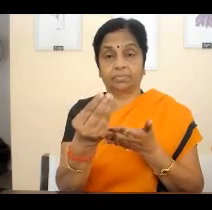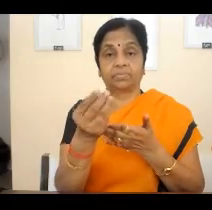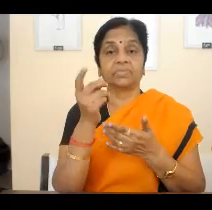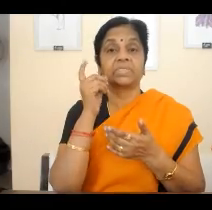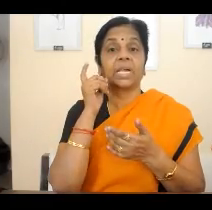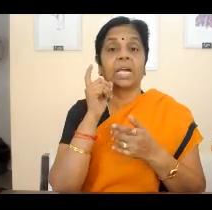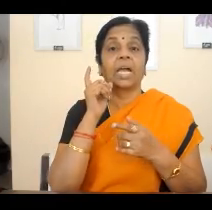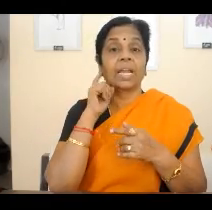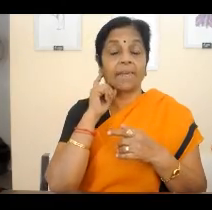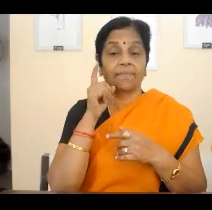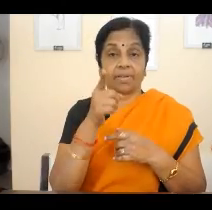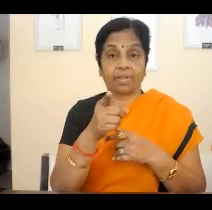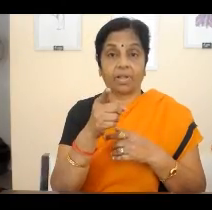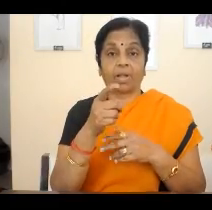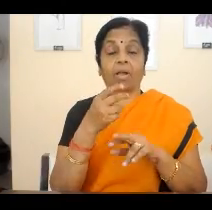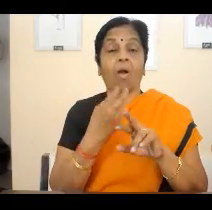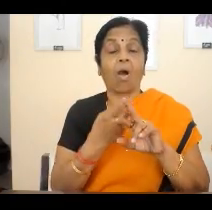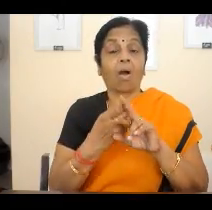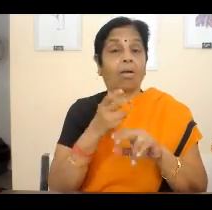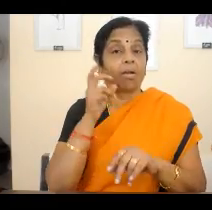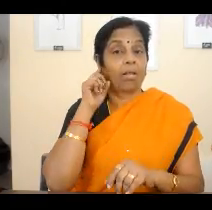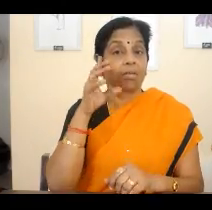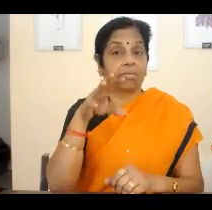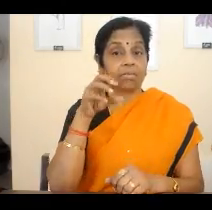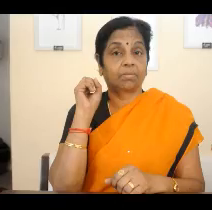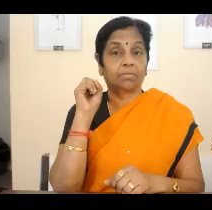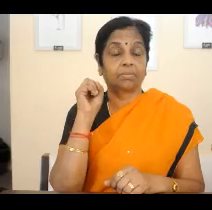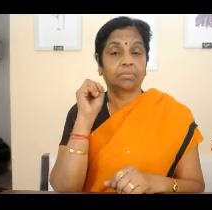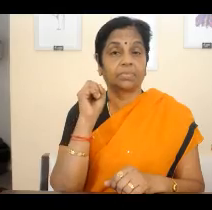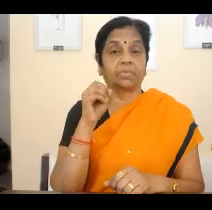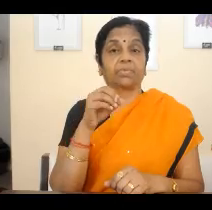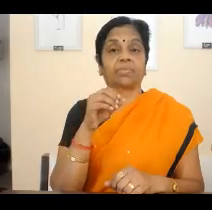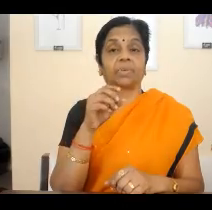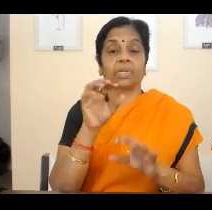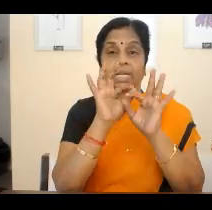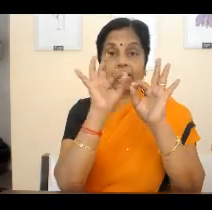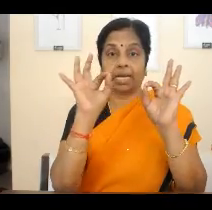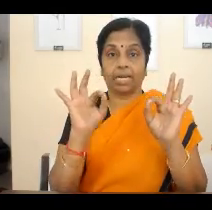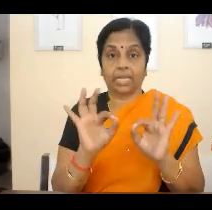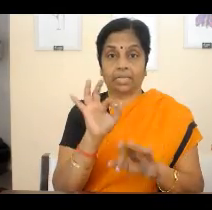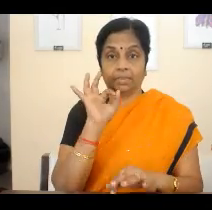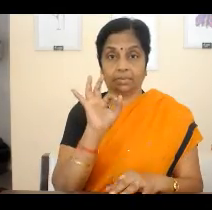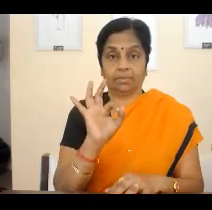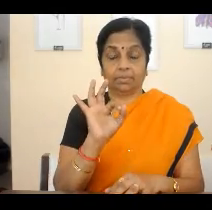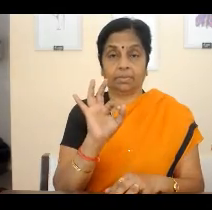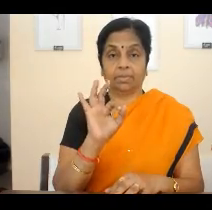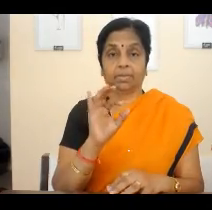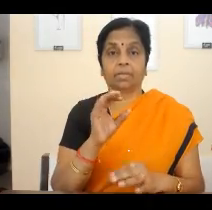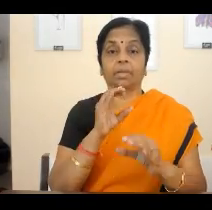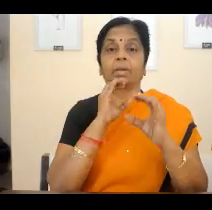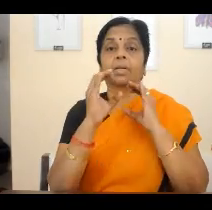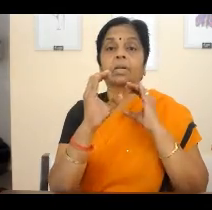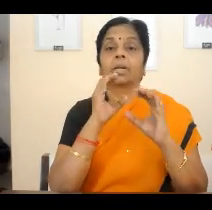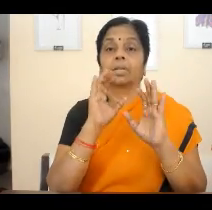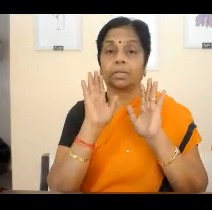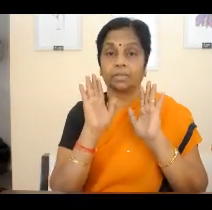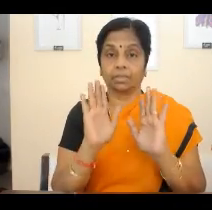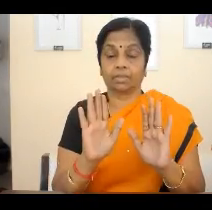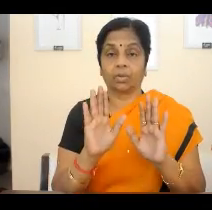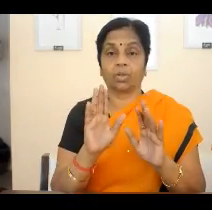deafness and hard of hearing should be drafted in consultation with the